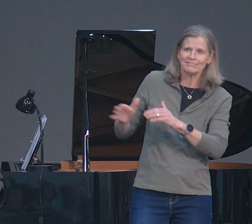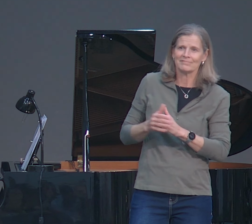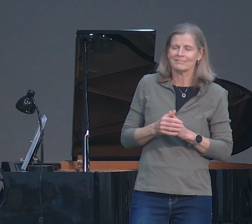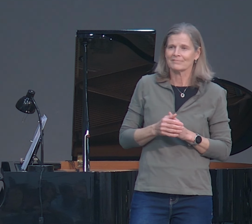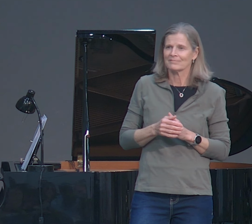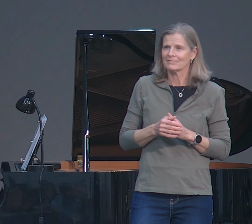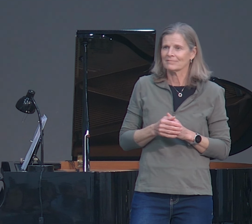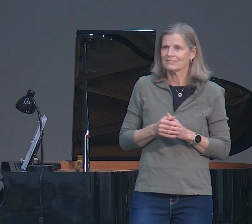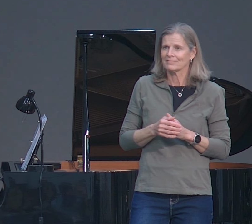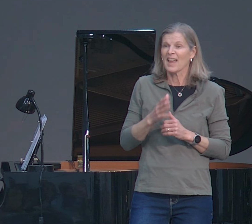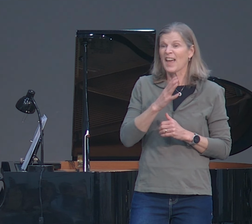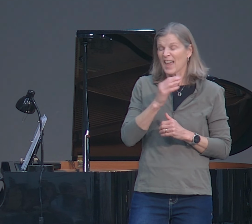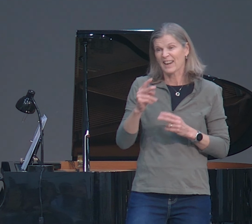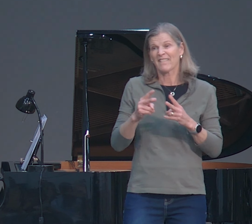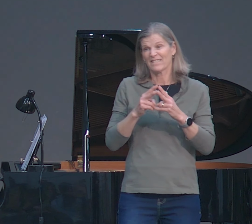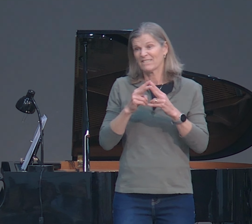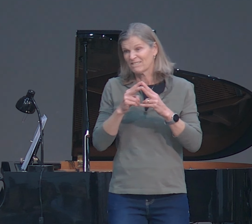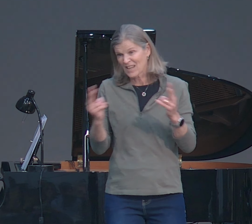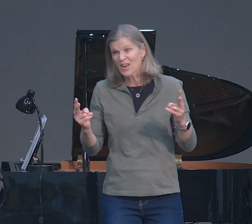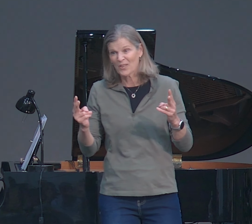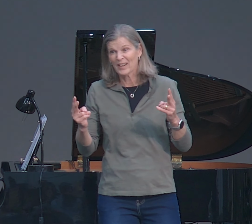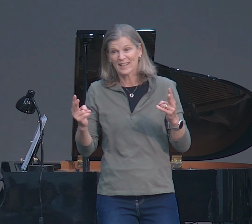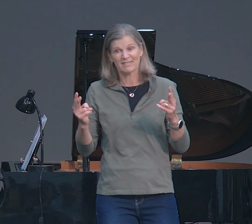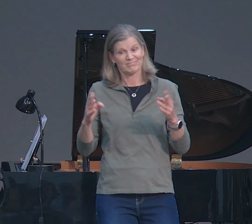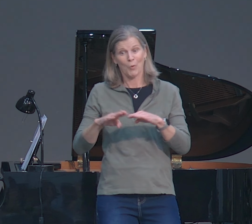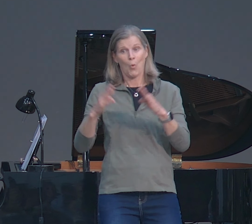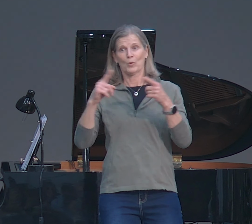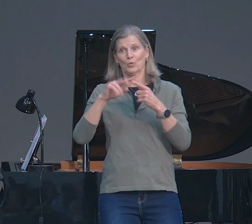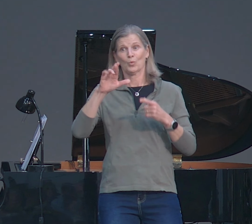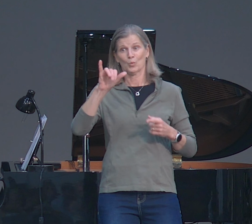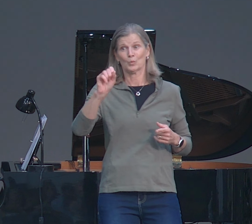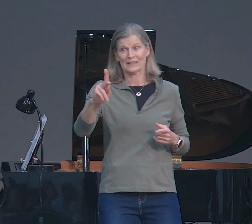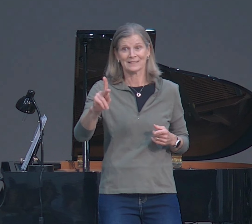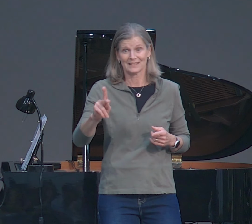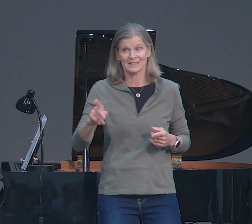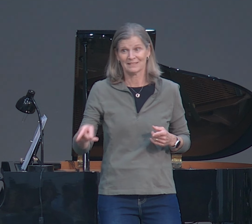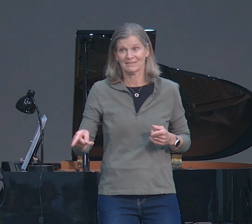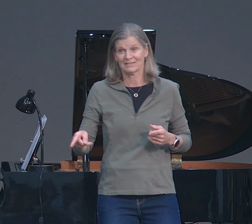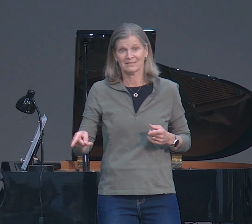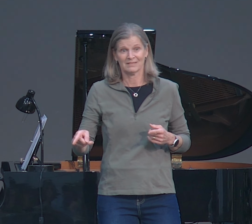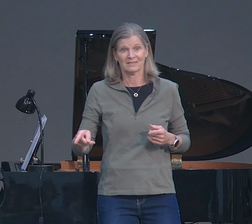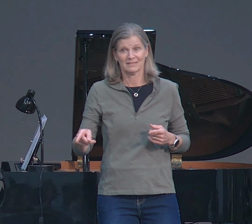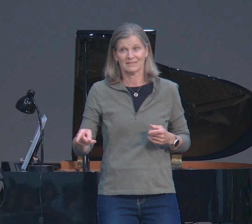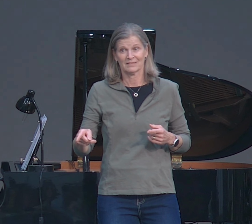Doves are also pretty vulnerable. Why does Jesus use that picture?